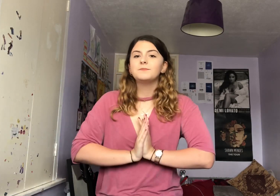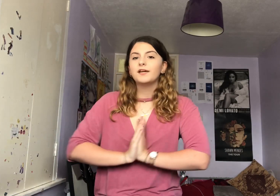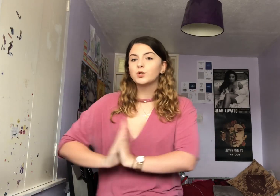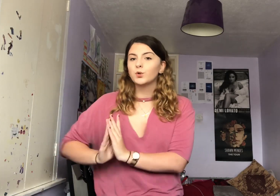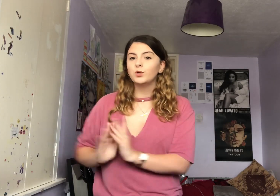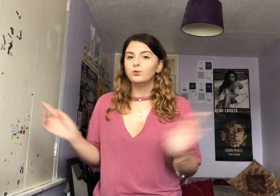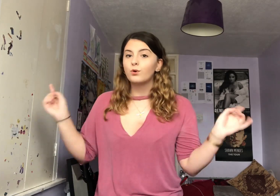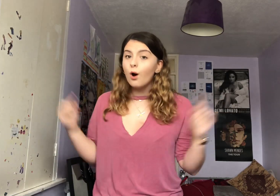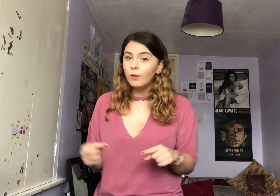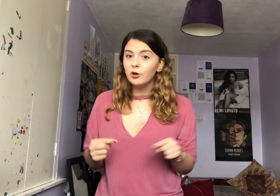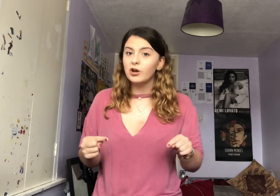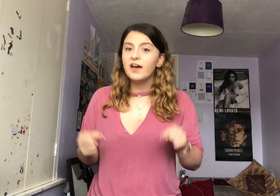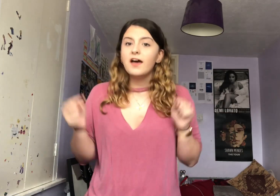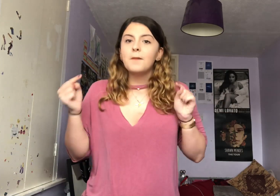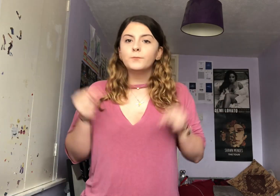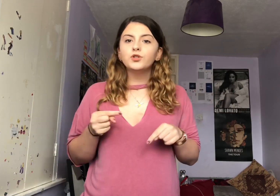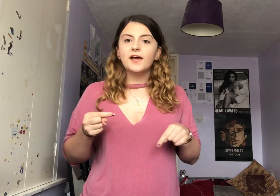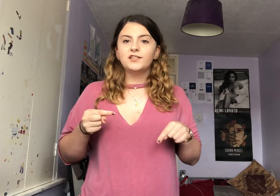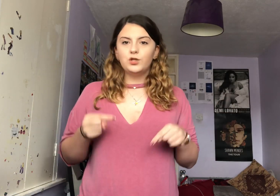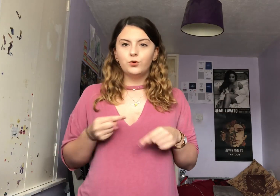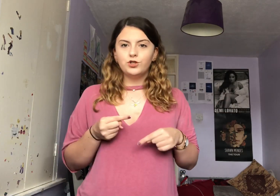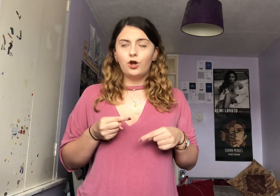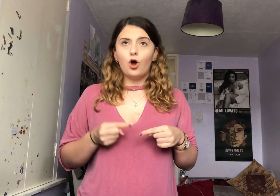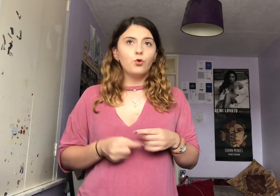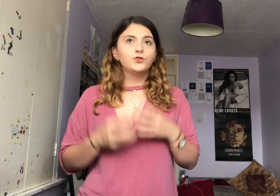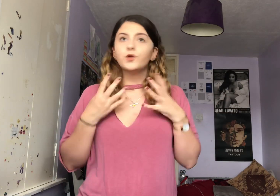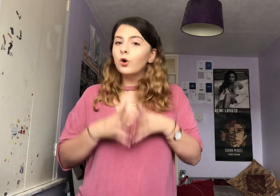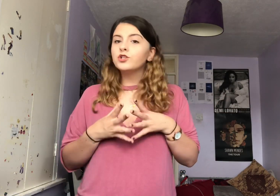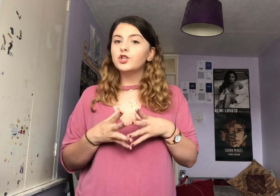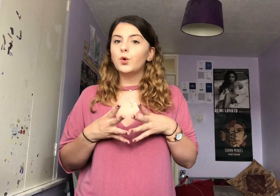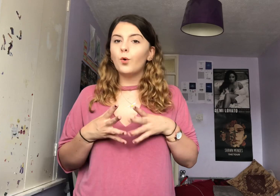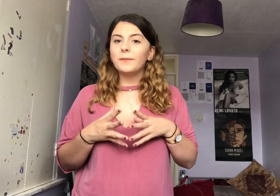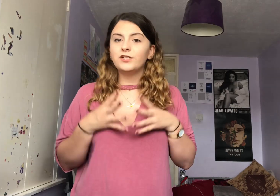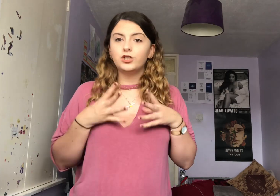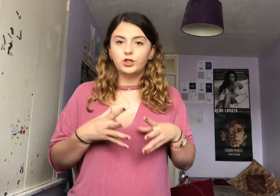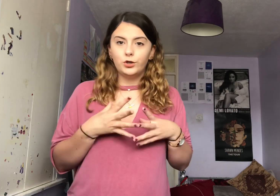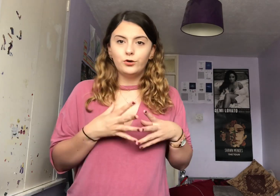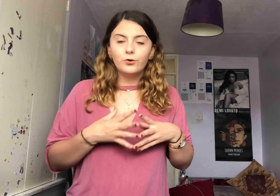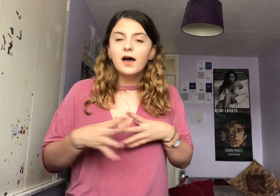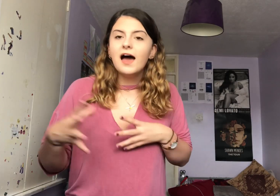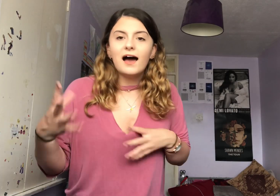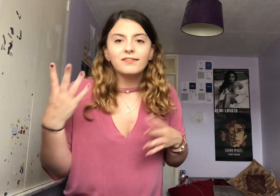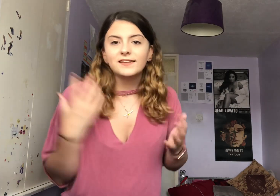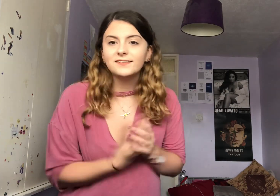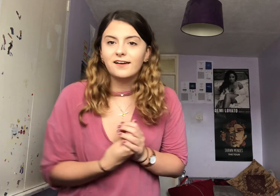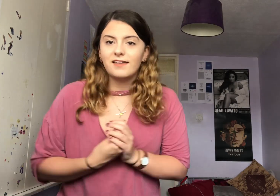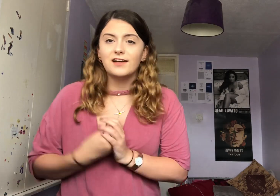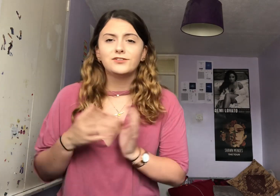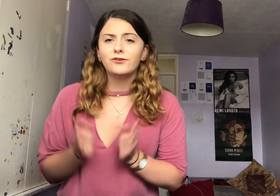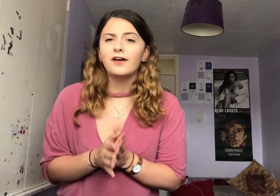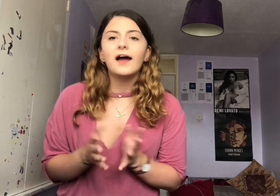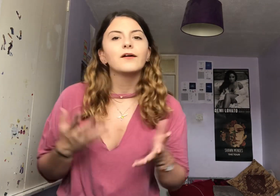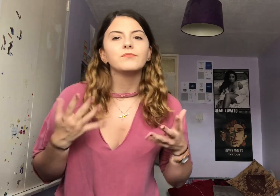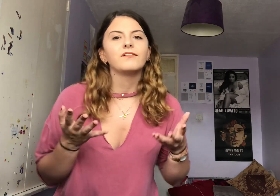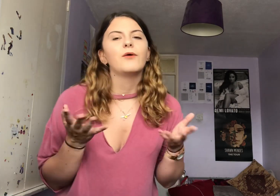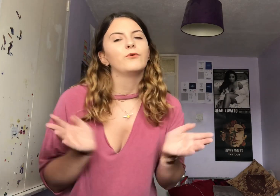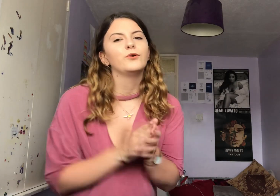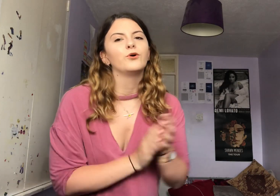make sure you comment more signs that you want to know, songs that you want me to do, and things like that, so that I can provide what you